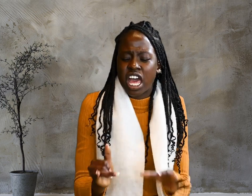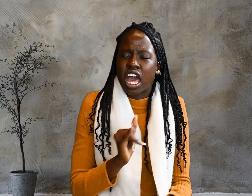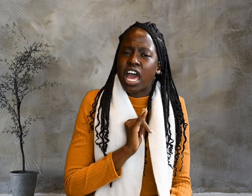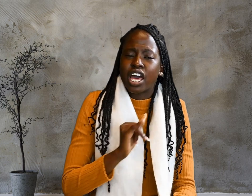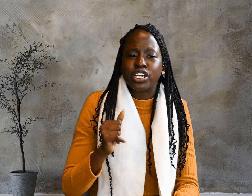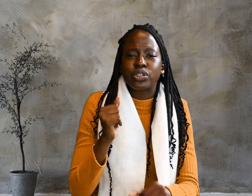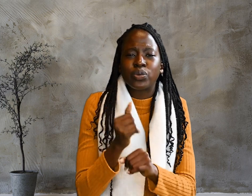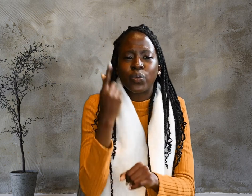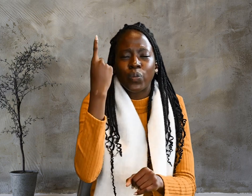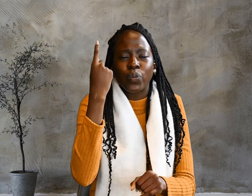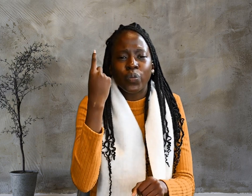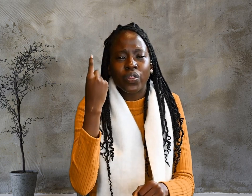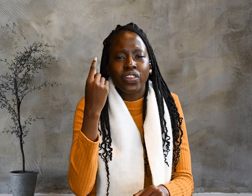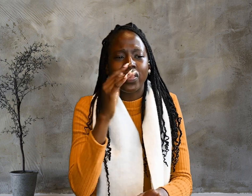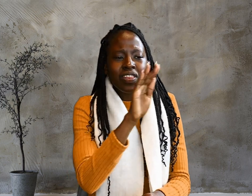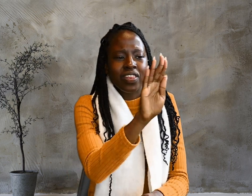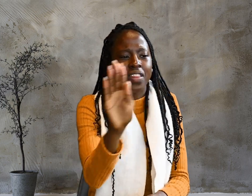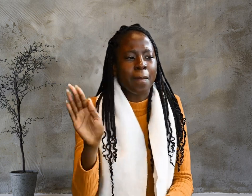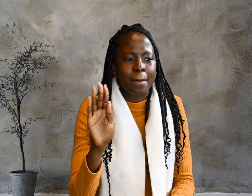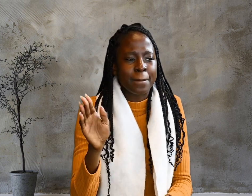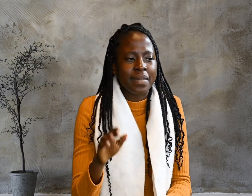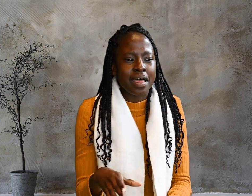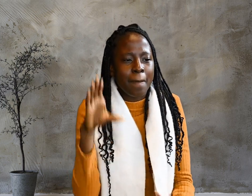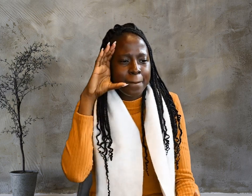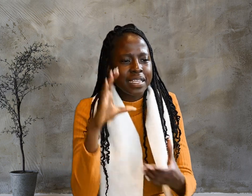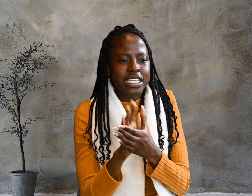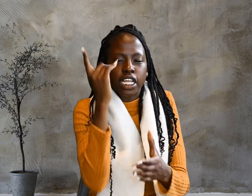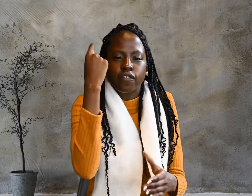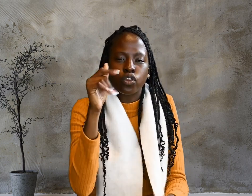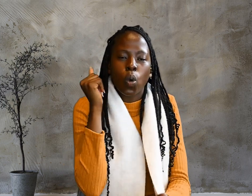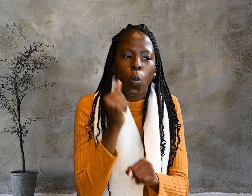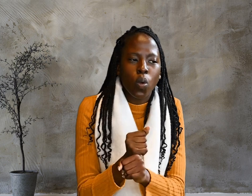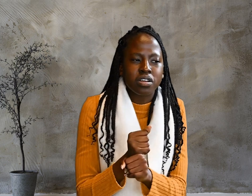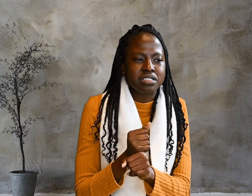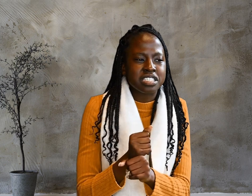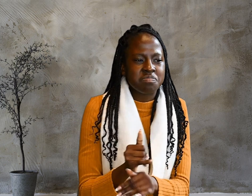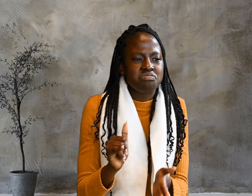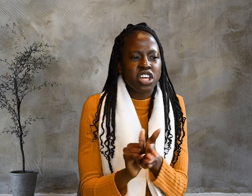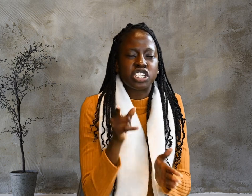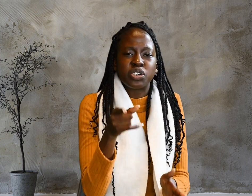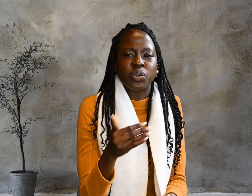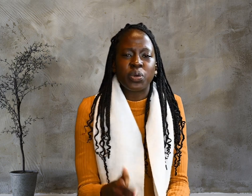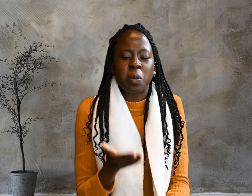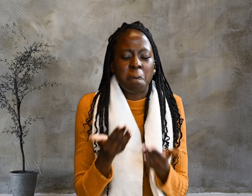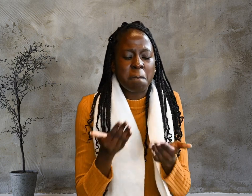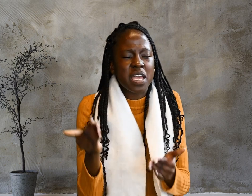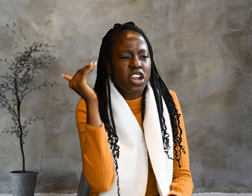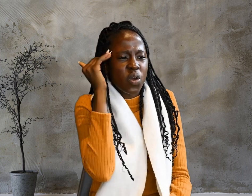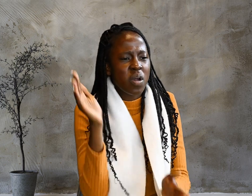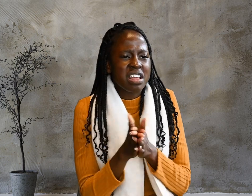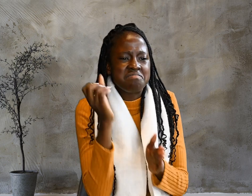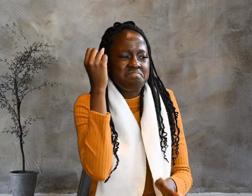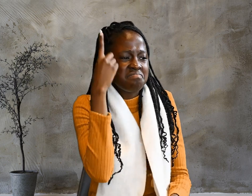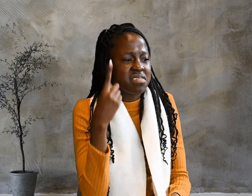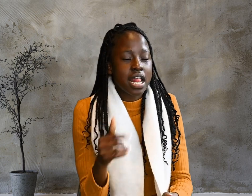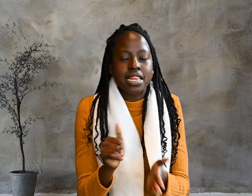me, believe the works, that you may know and understand that the Father is in